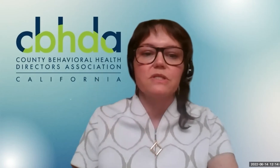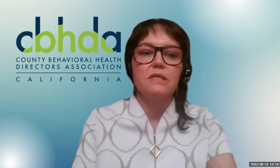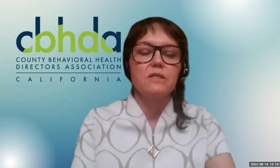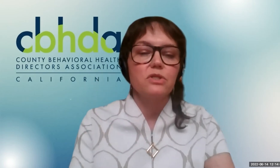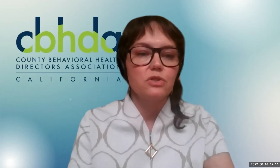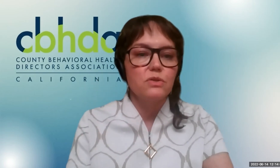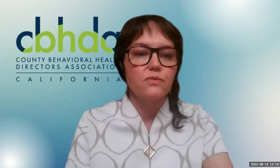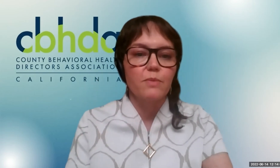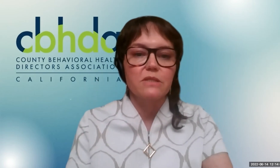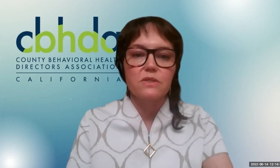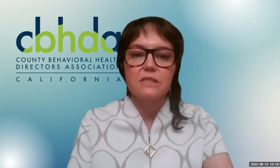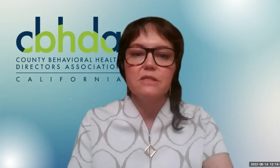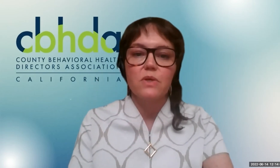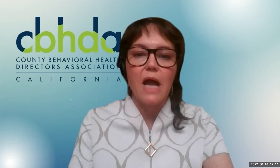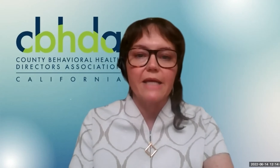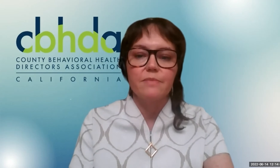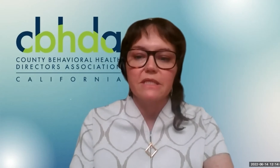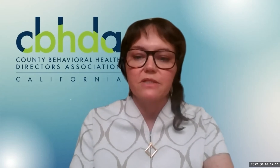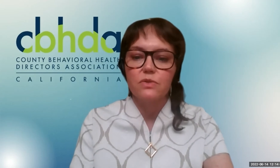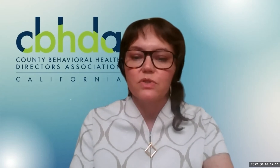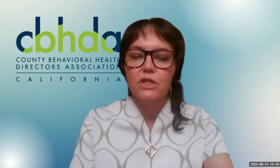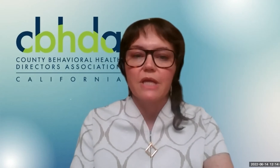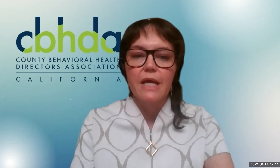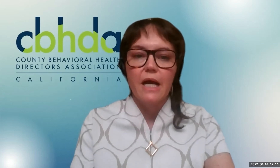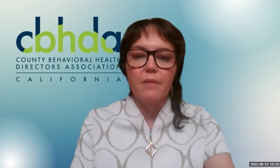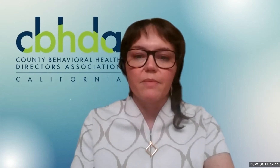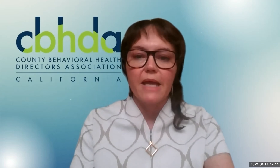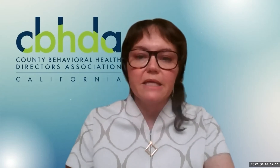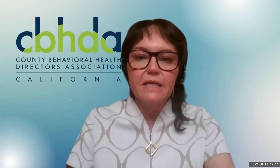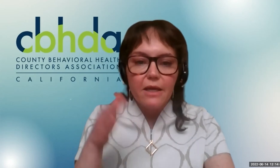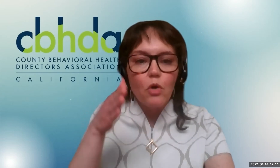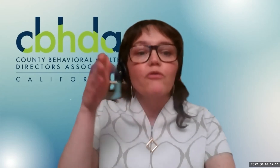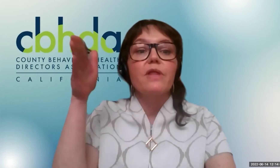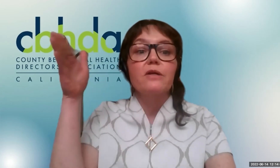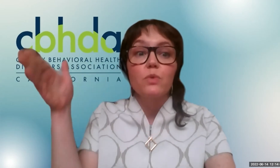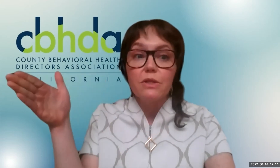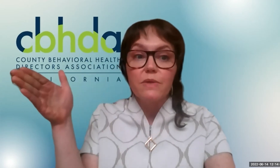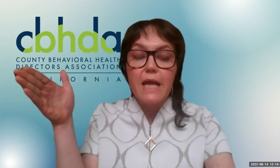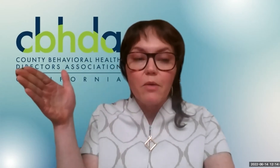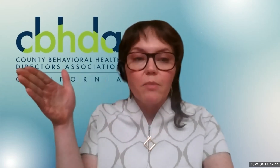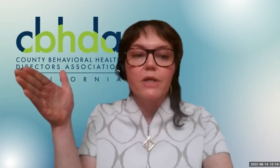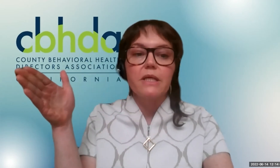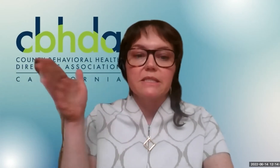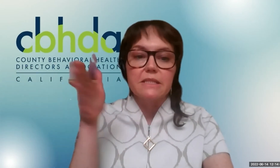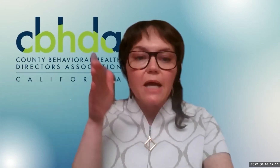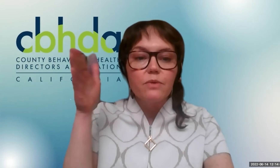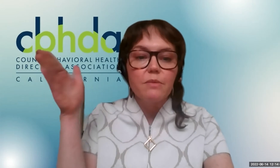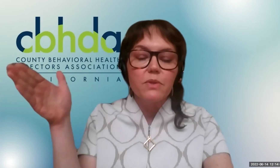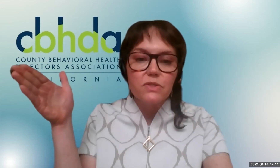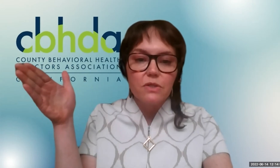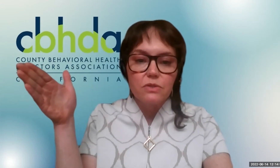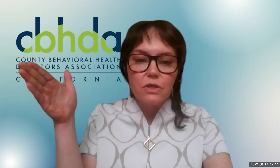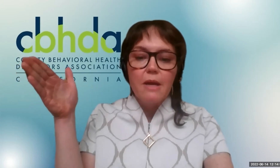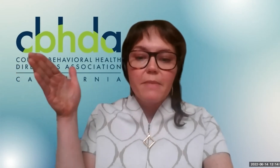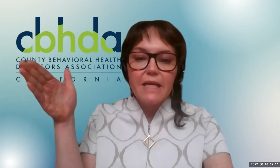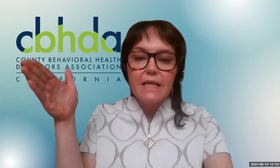about, which is the Institutes for Mental Disease, or IMD exclusion. Any care over that 23-hour mark is not